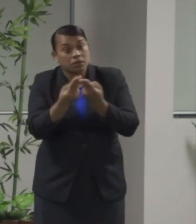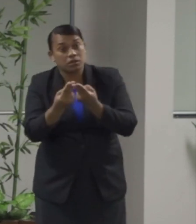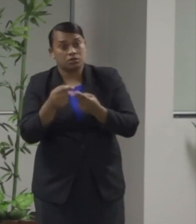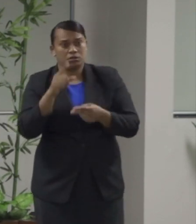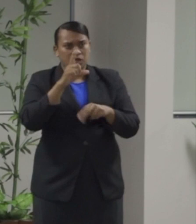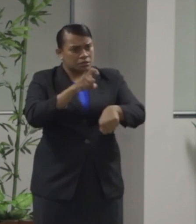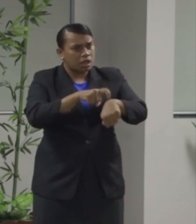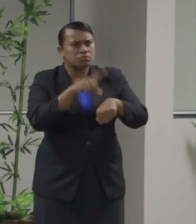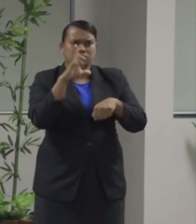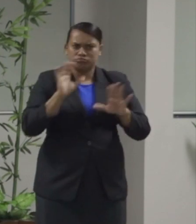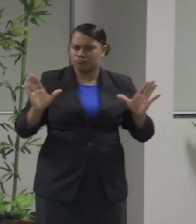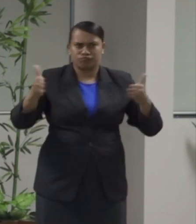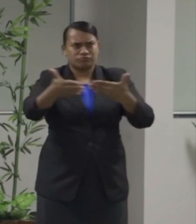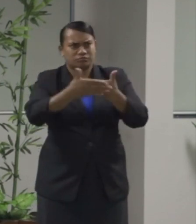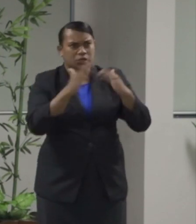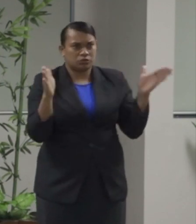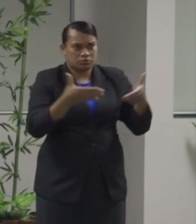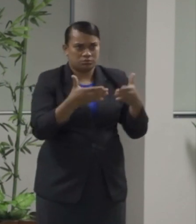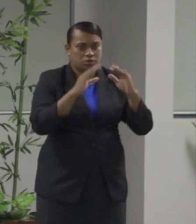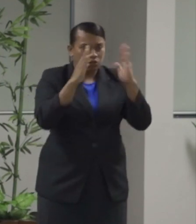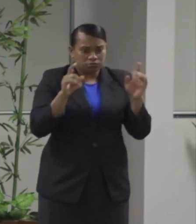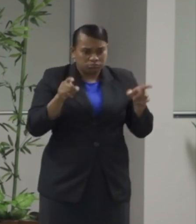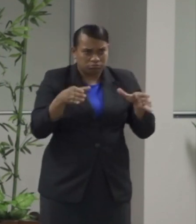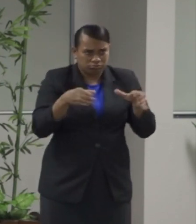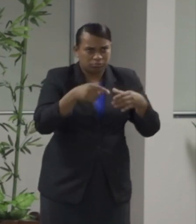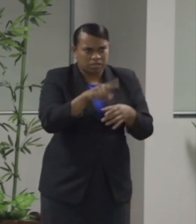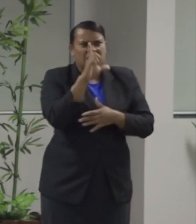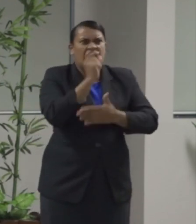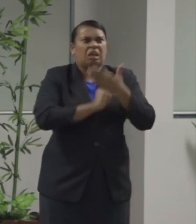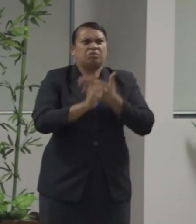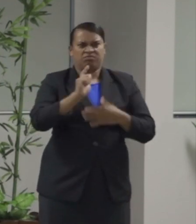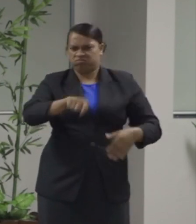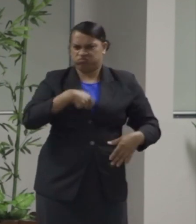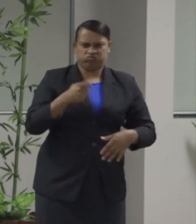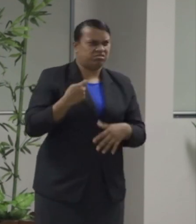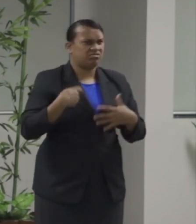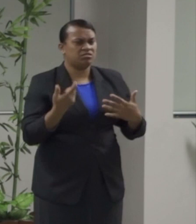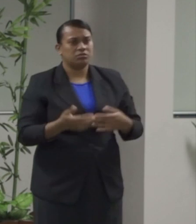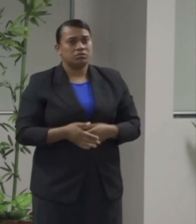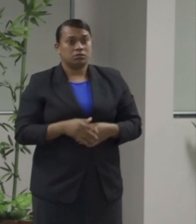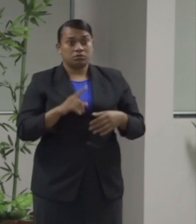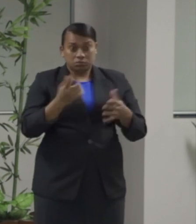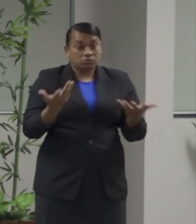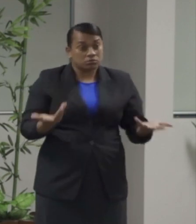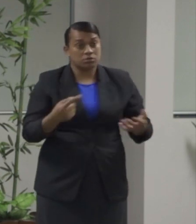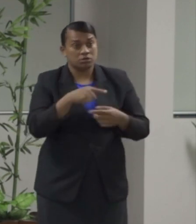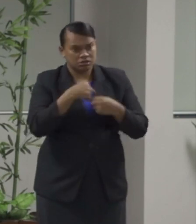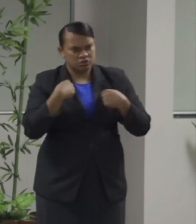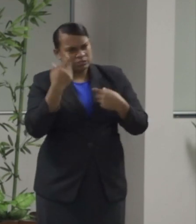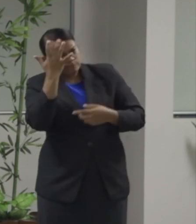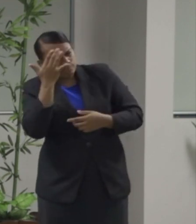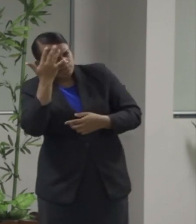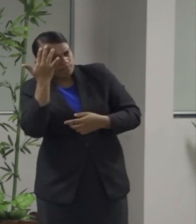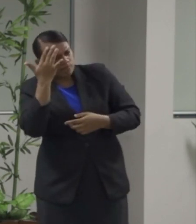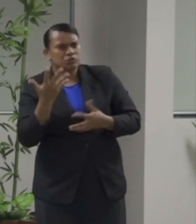and temporary job losses can lead to tensions. Sadly, we may see a spike in domestic